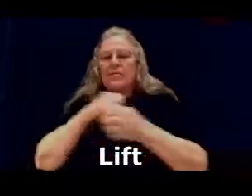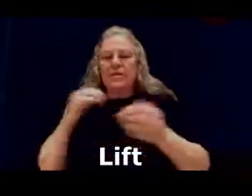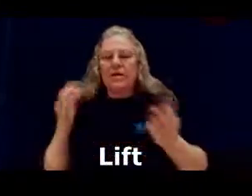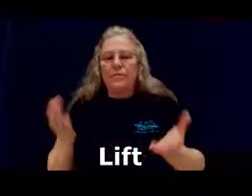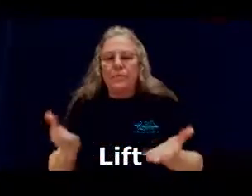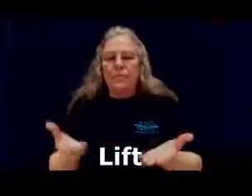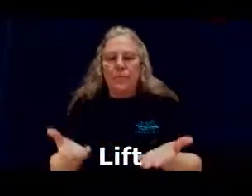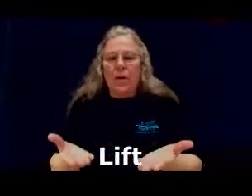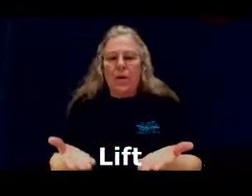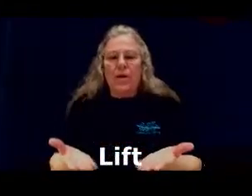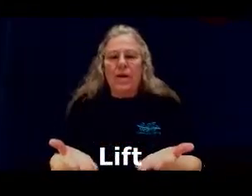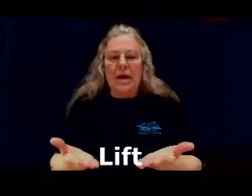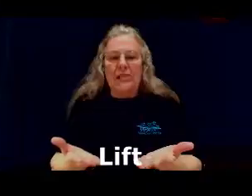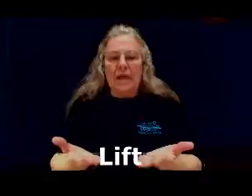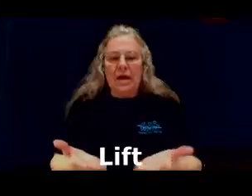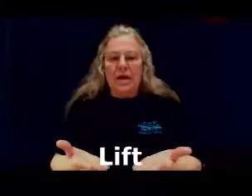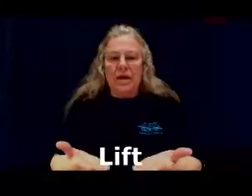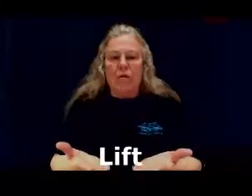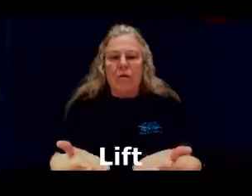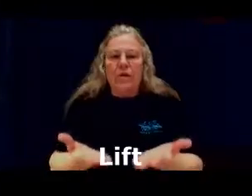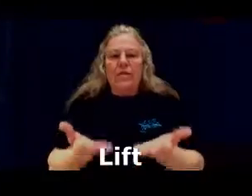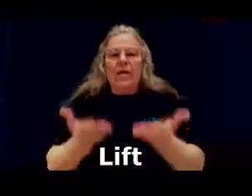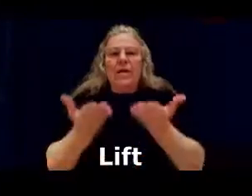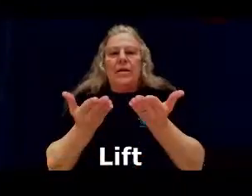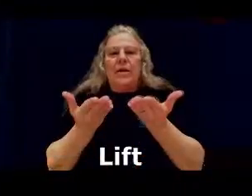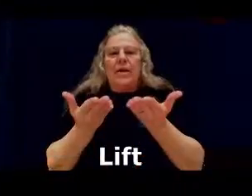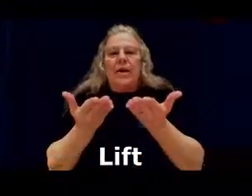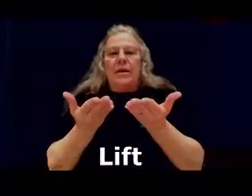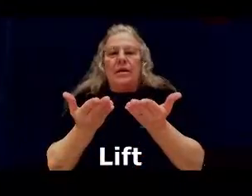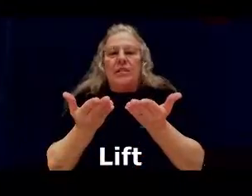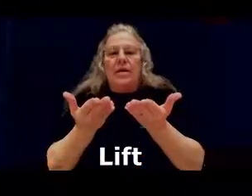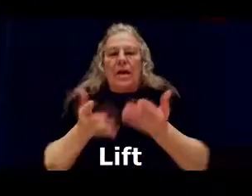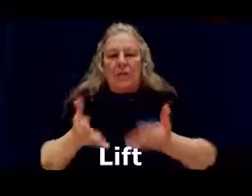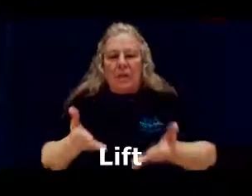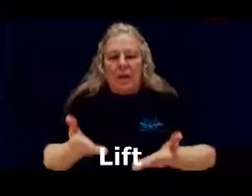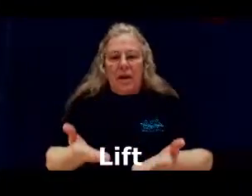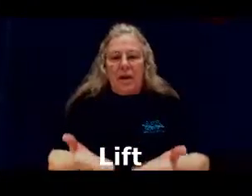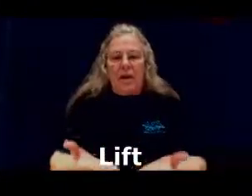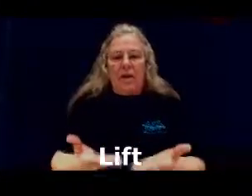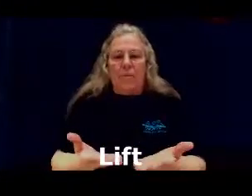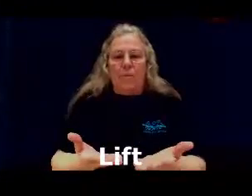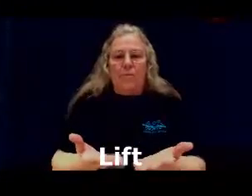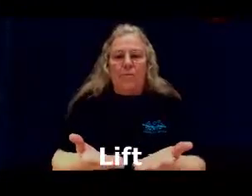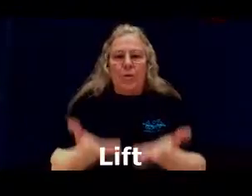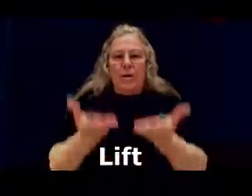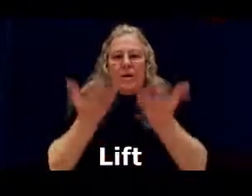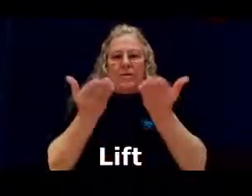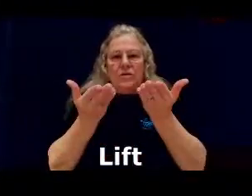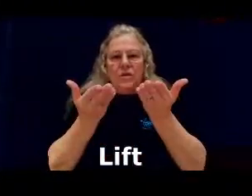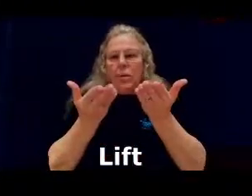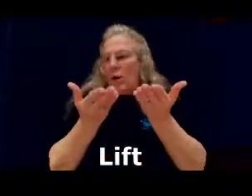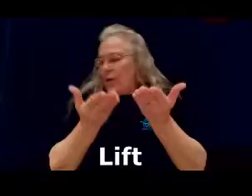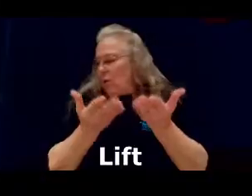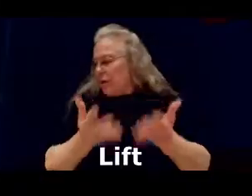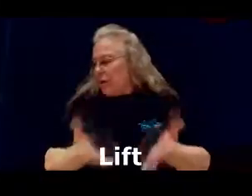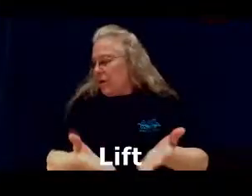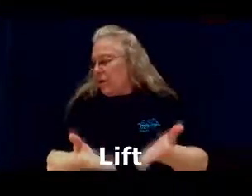Lifted or lift. Get a hold of it and lift it up. Both hands wide open.